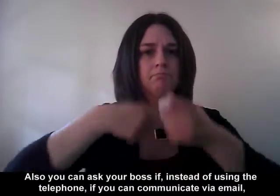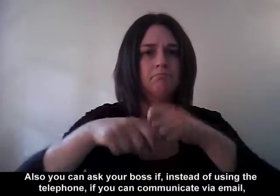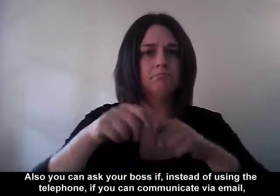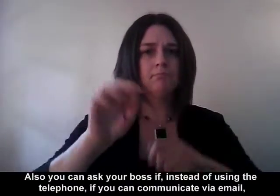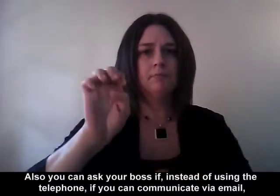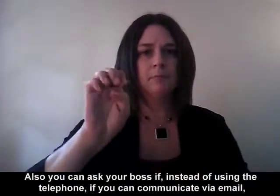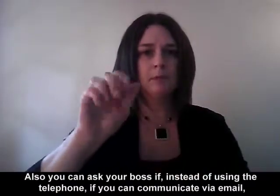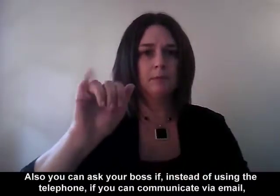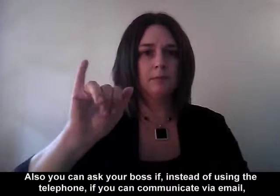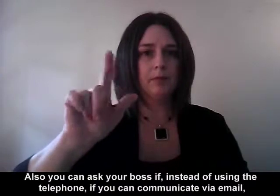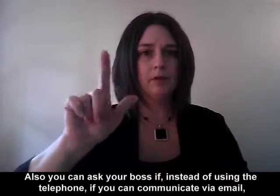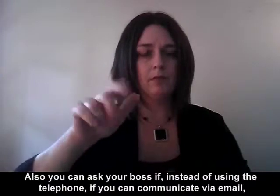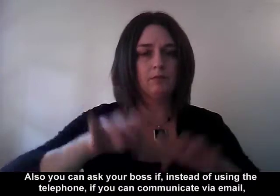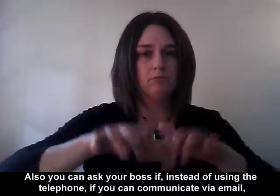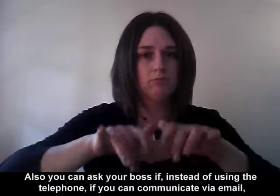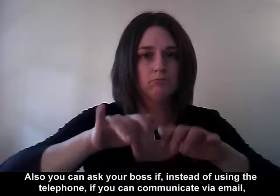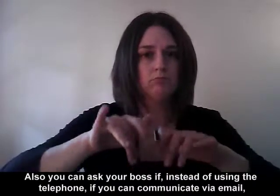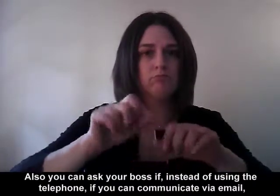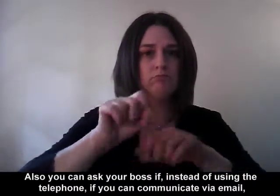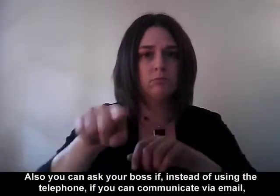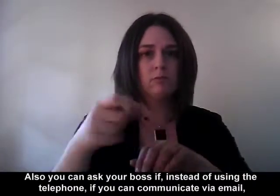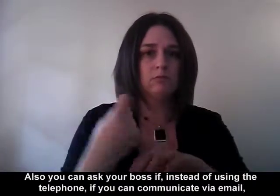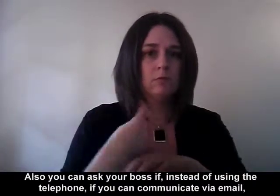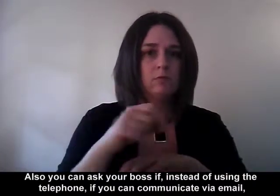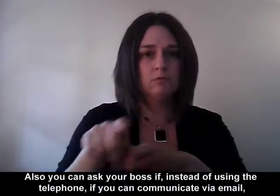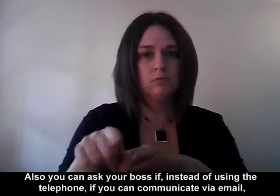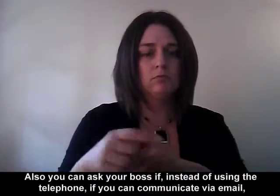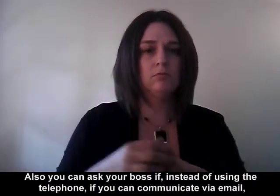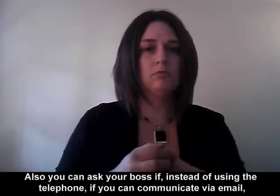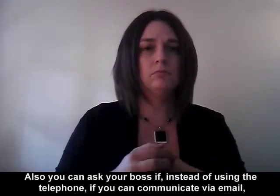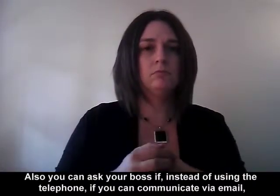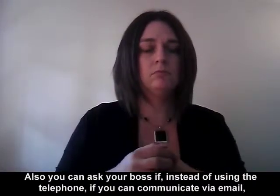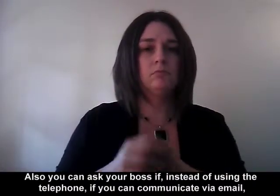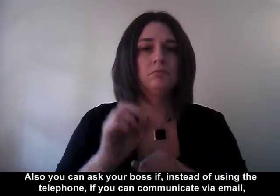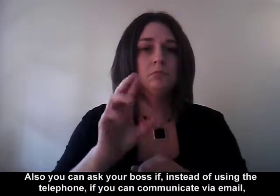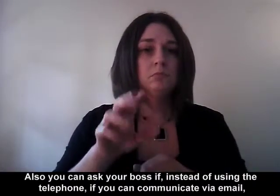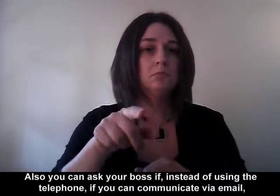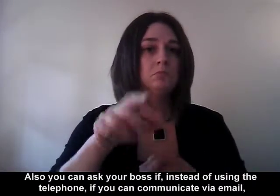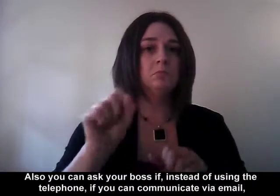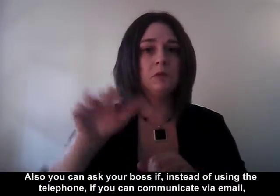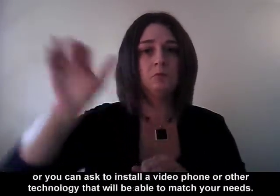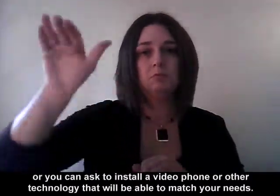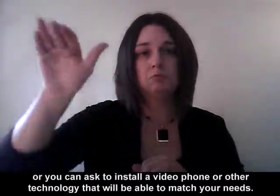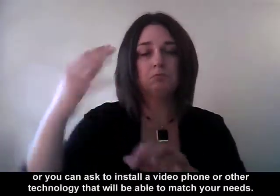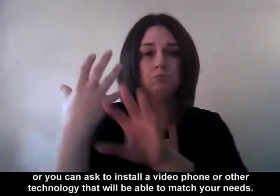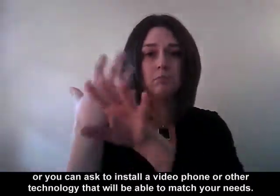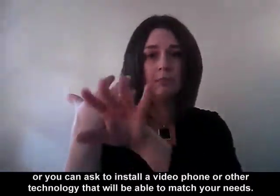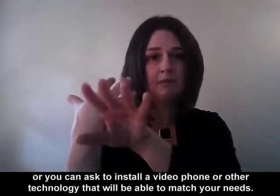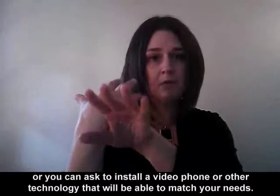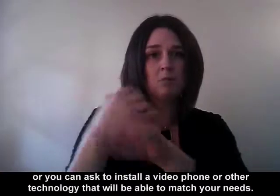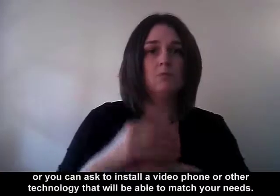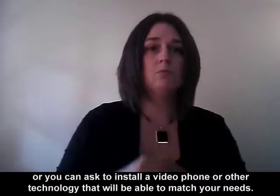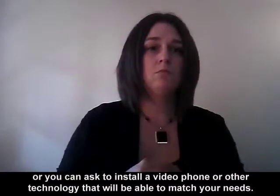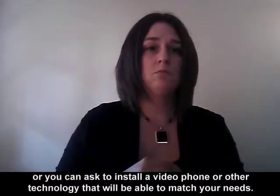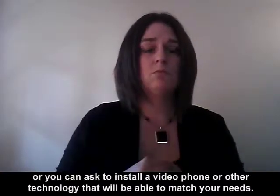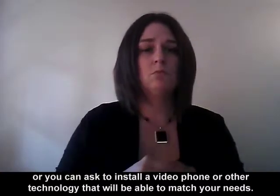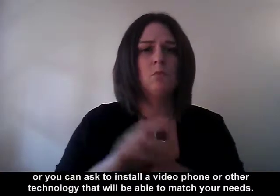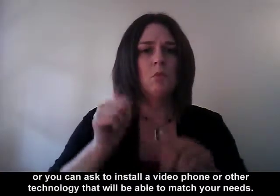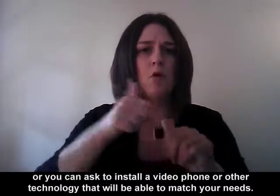Also, you can ask your boss, instead of using the telephone, if you can communicate via email. Or you can ask to install a video